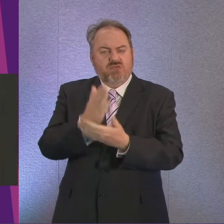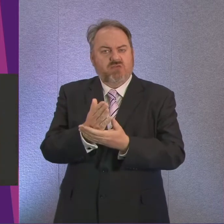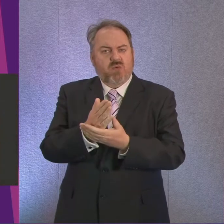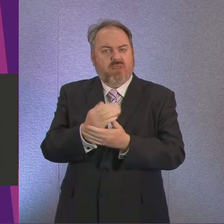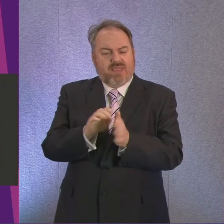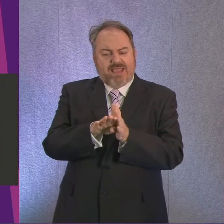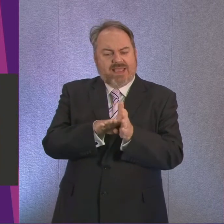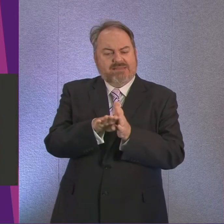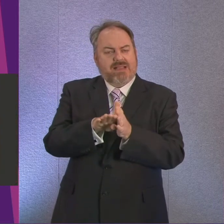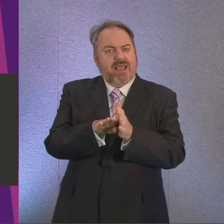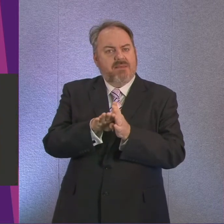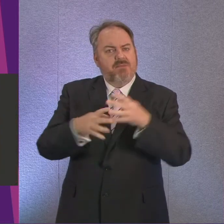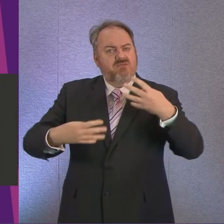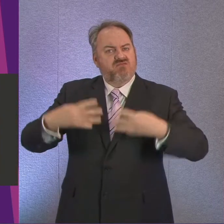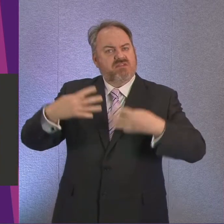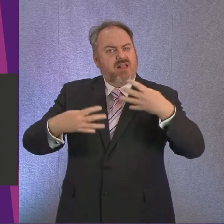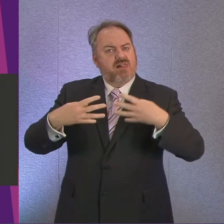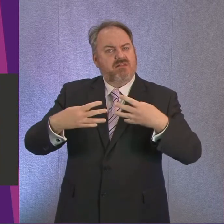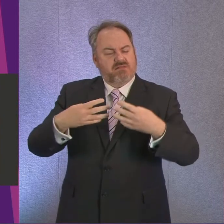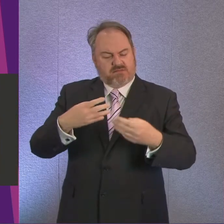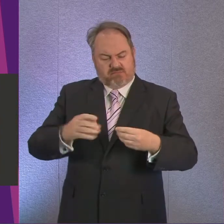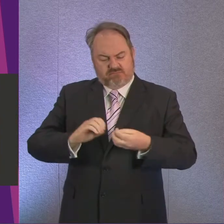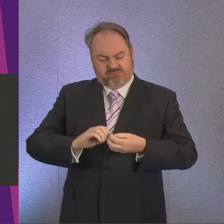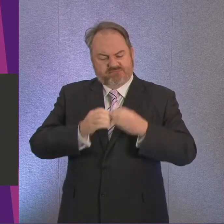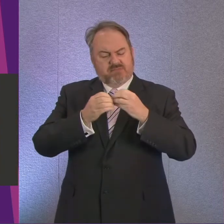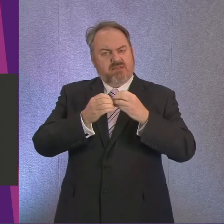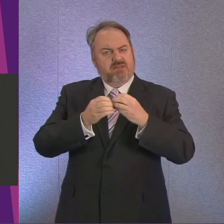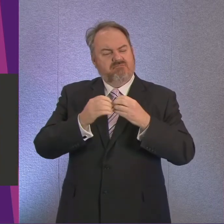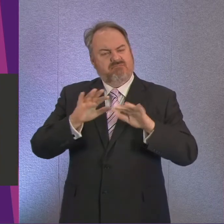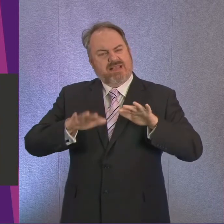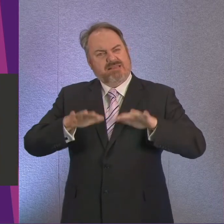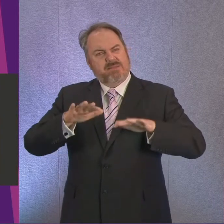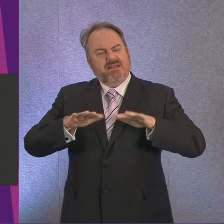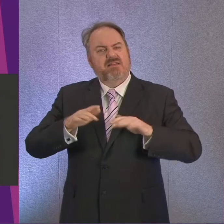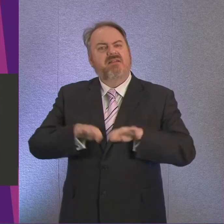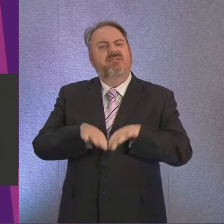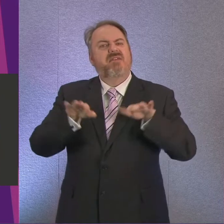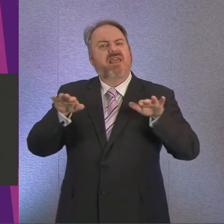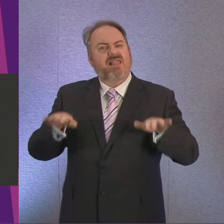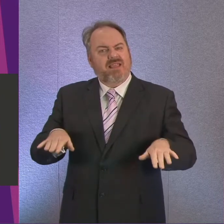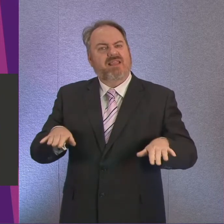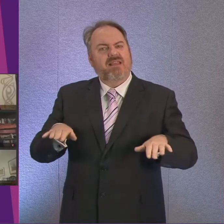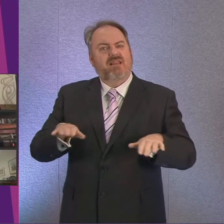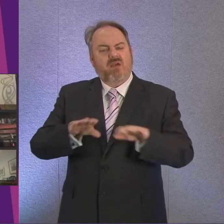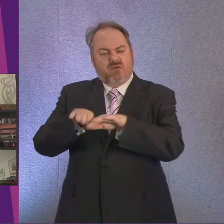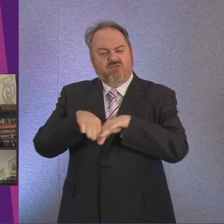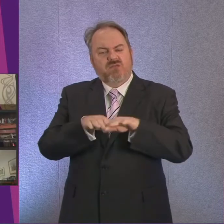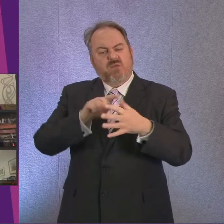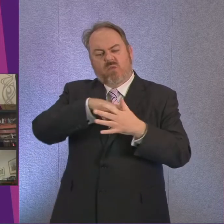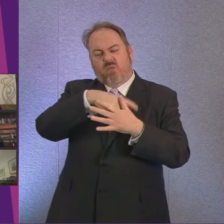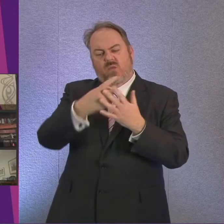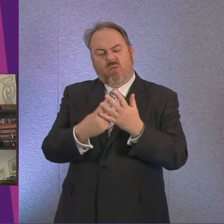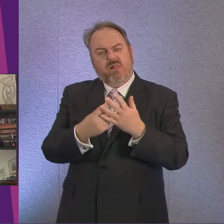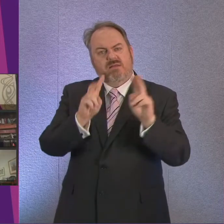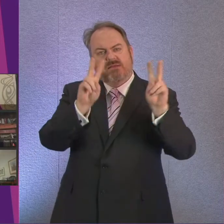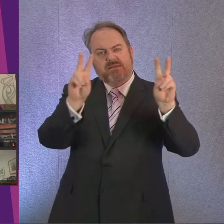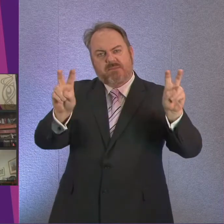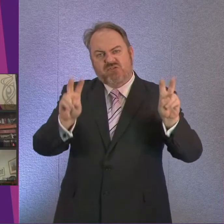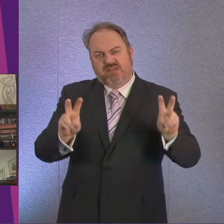can ensure parity across schools and subject areas? Cabinet